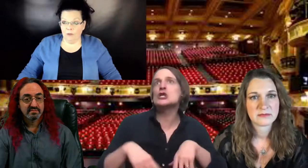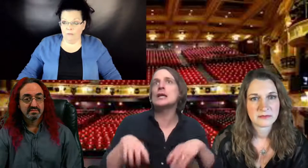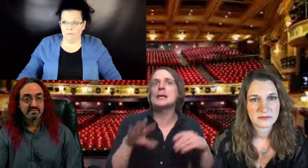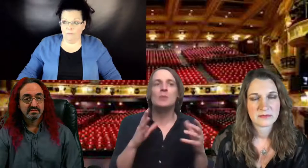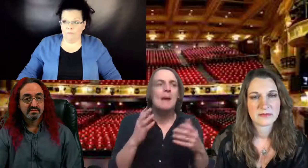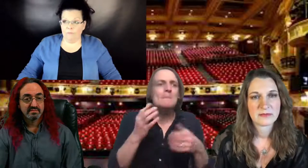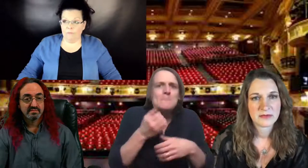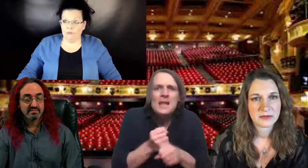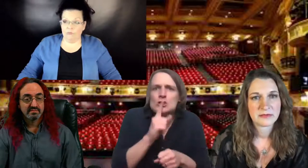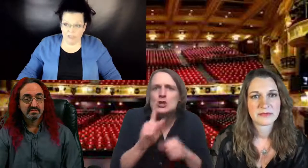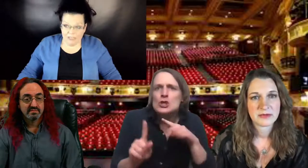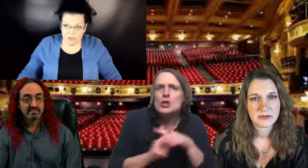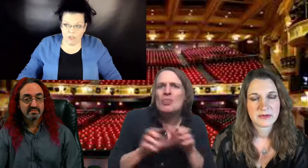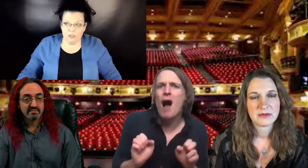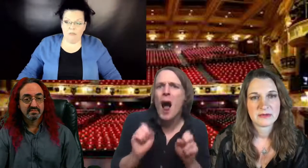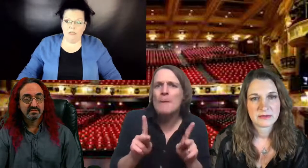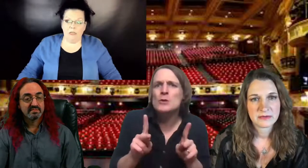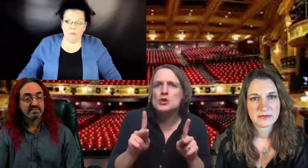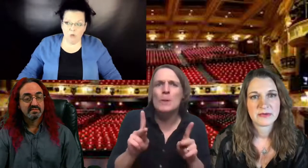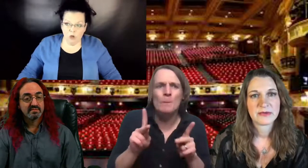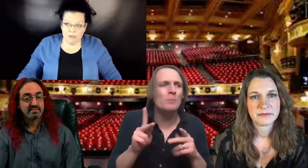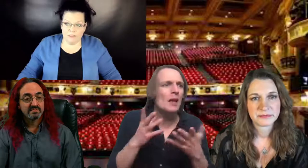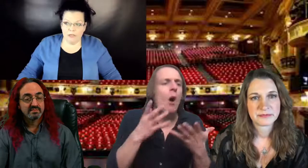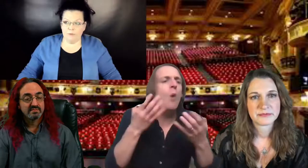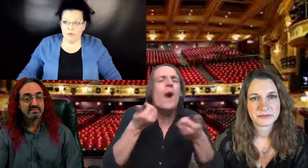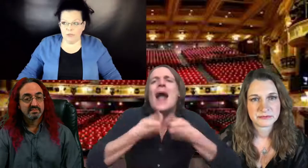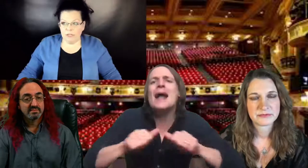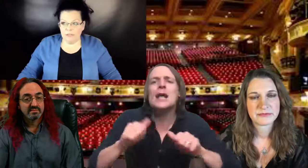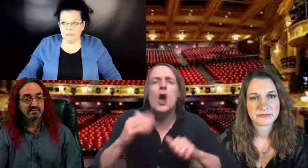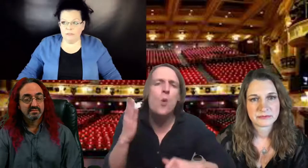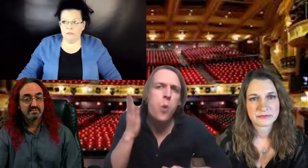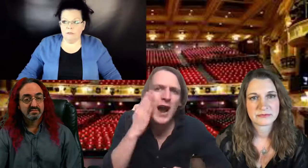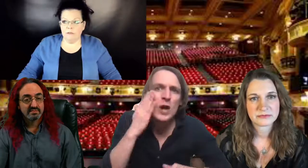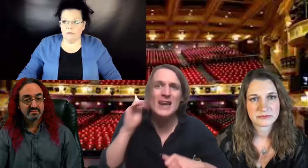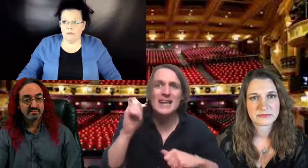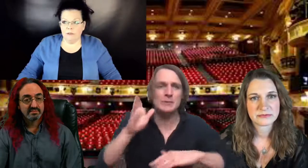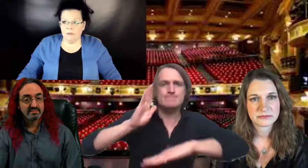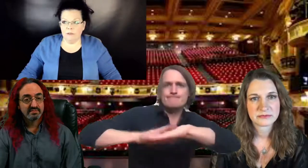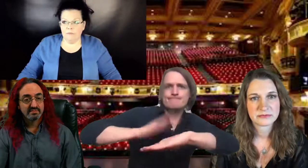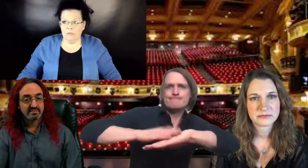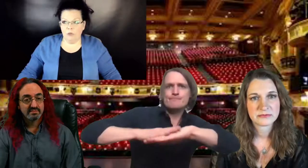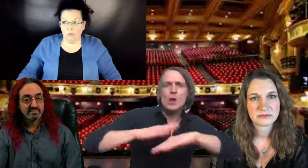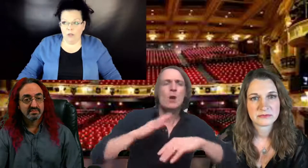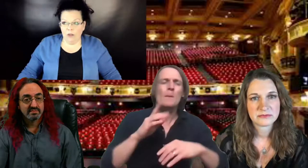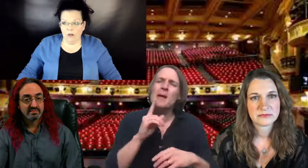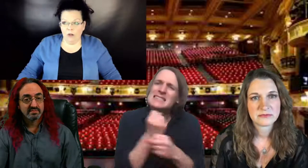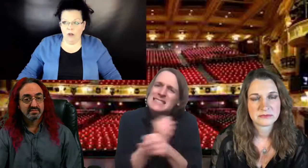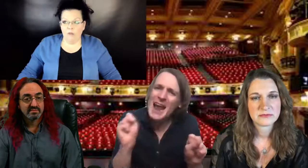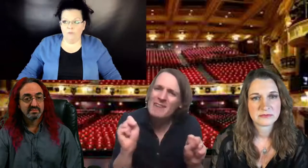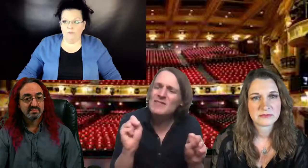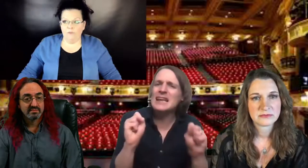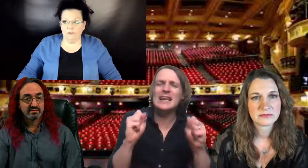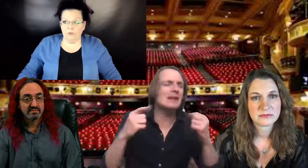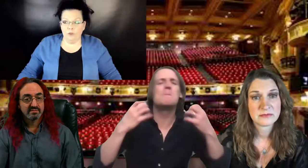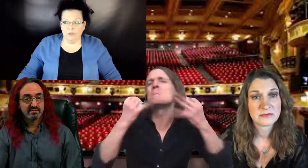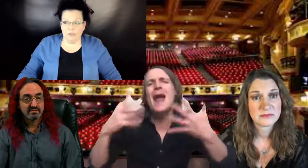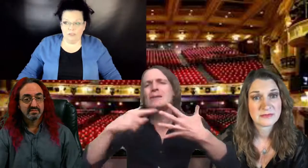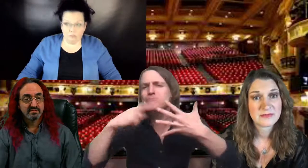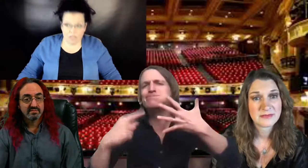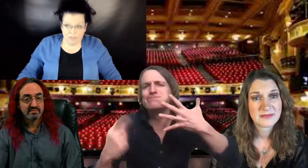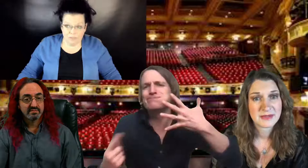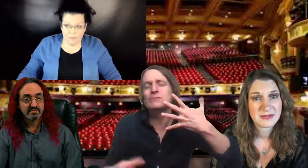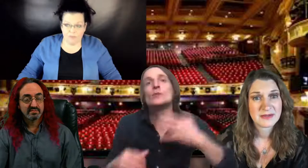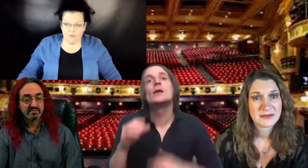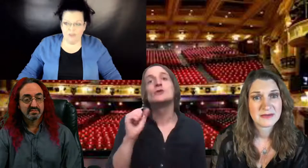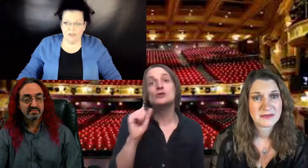of, there's regulations, making up laws and opportunities, being aware of, you know, things